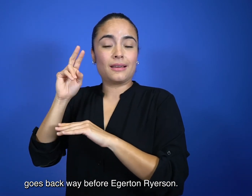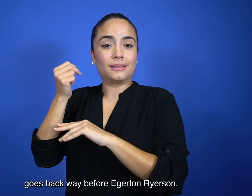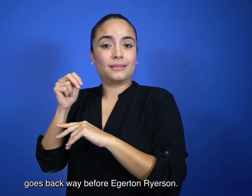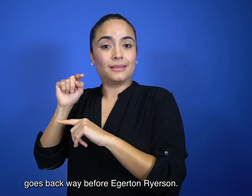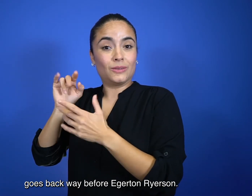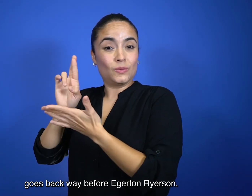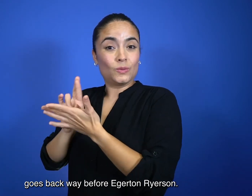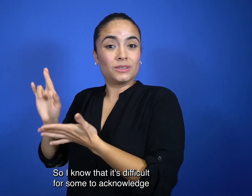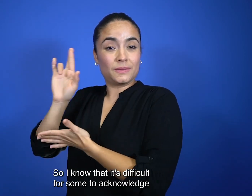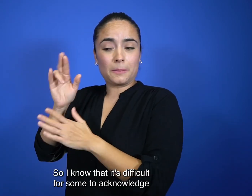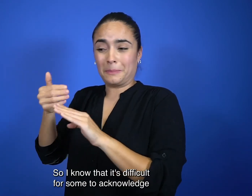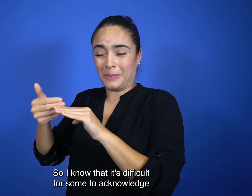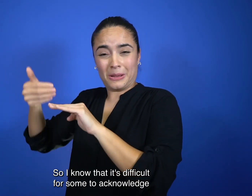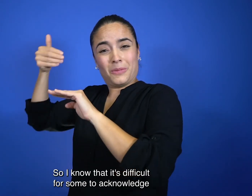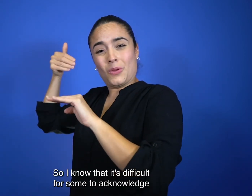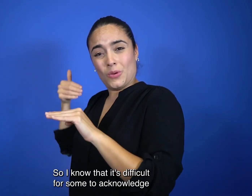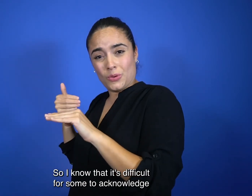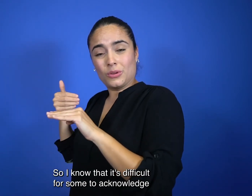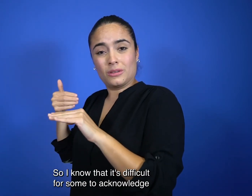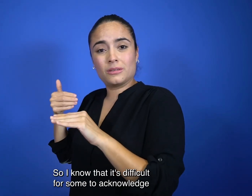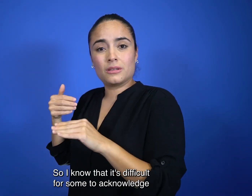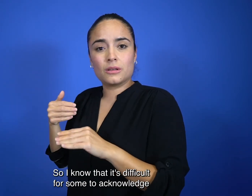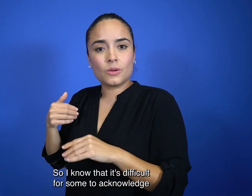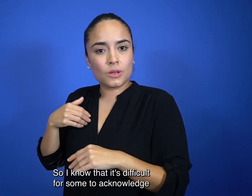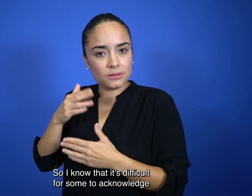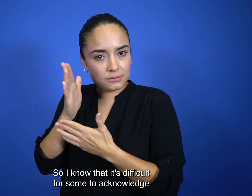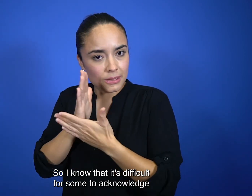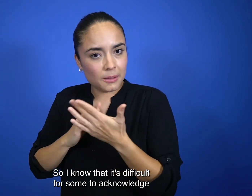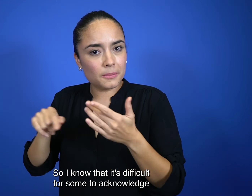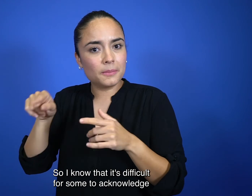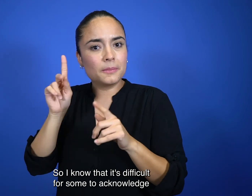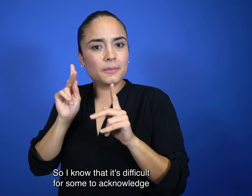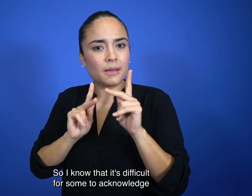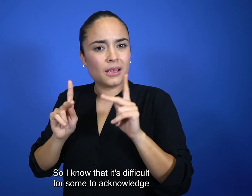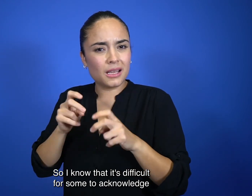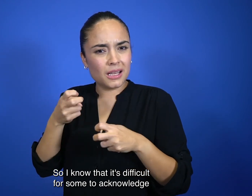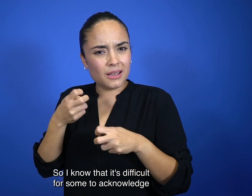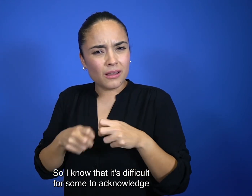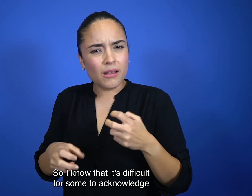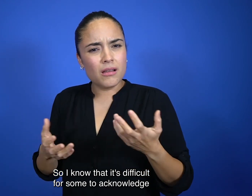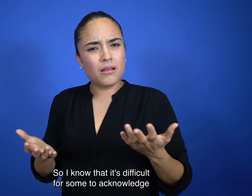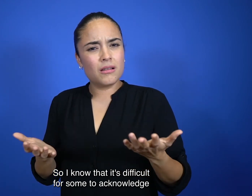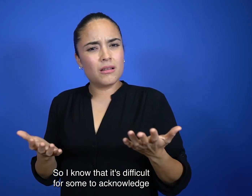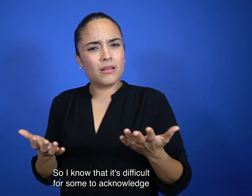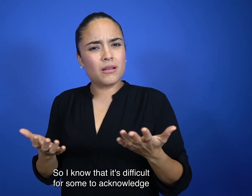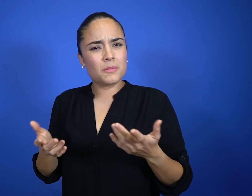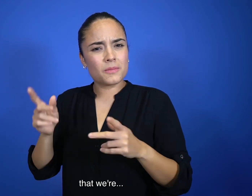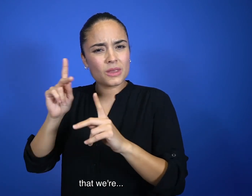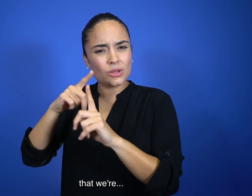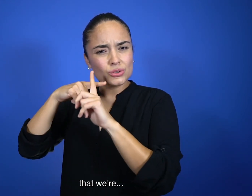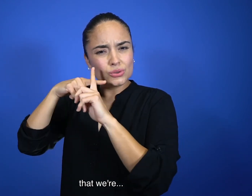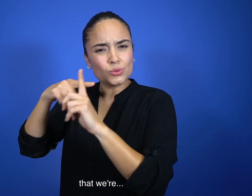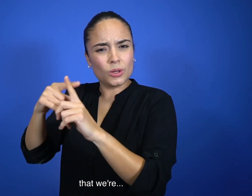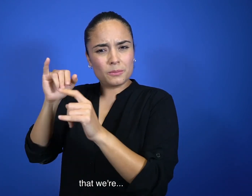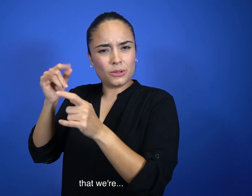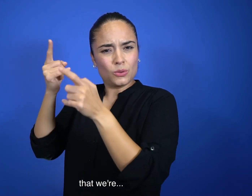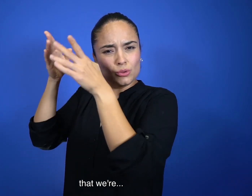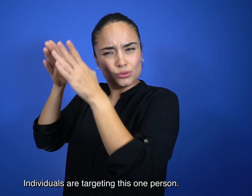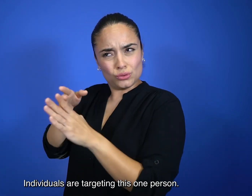Edgerton Ryerson. So I know that it's difficult for some to acknowledge that, individuals